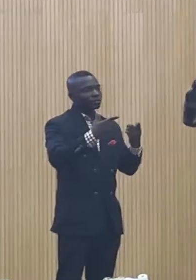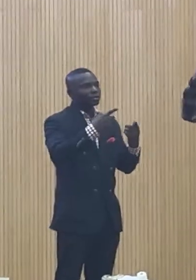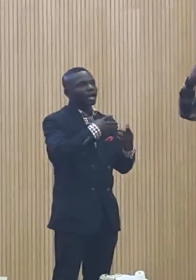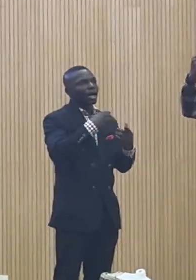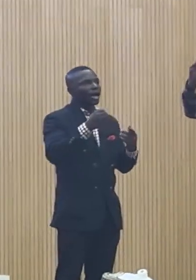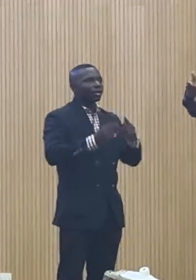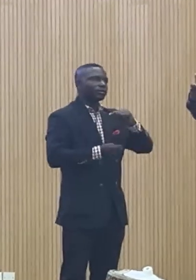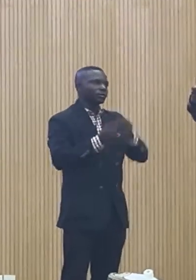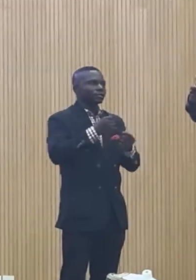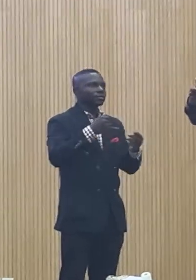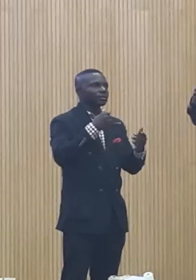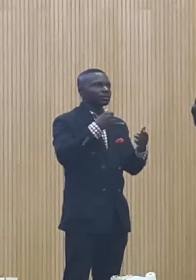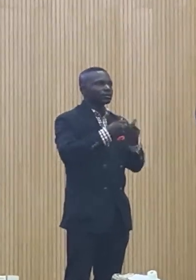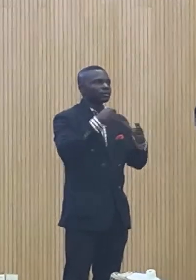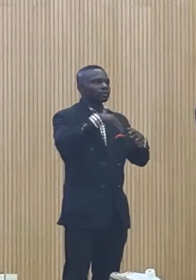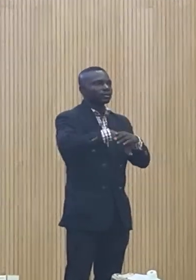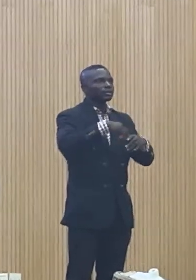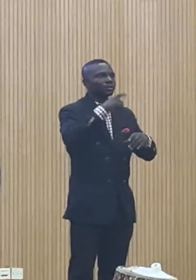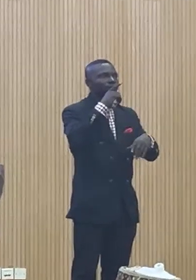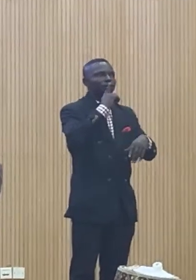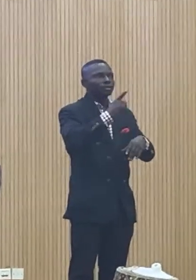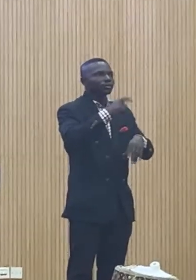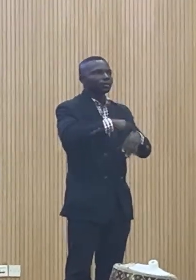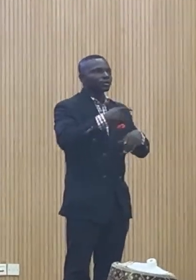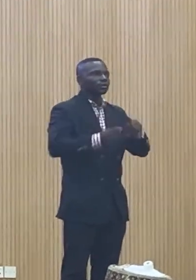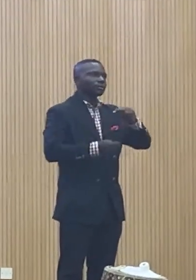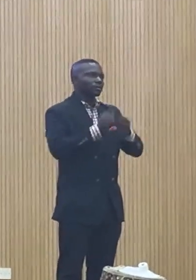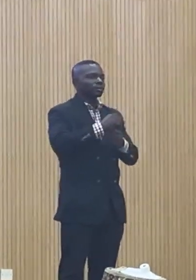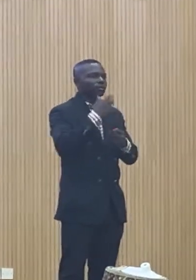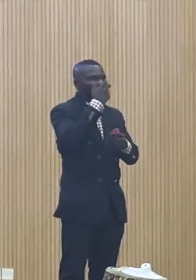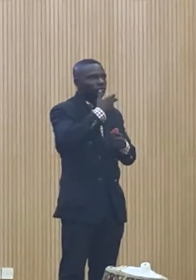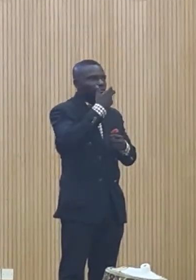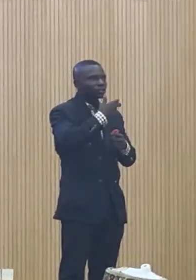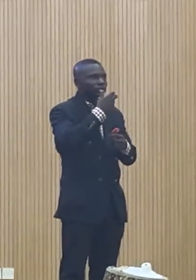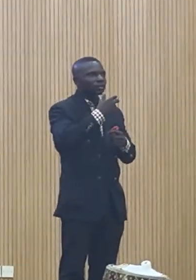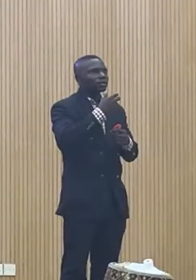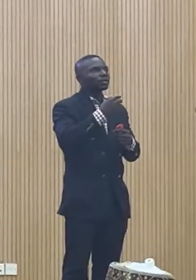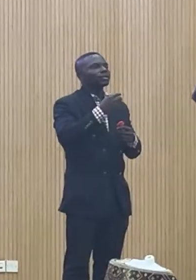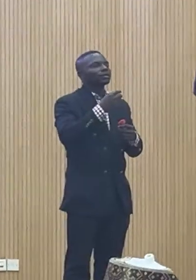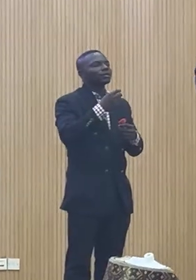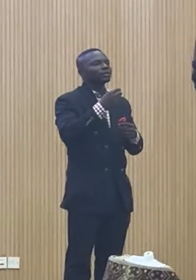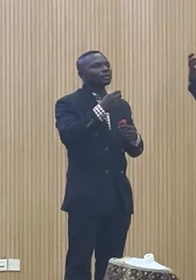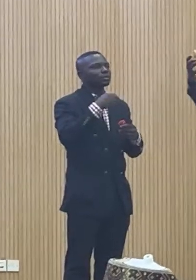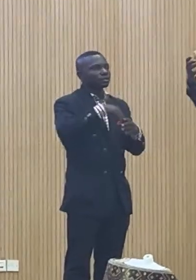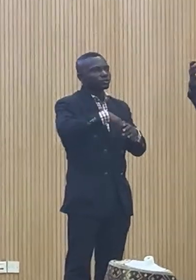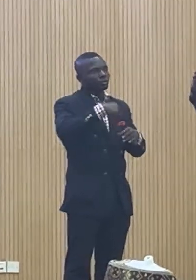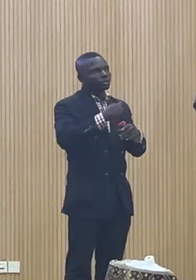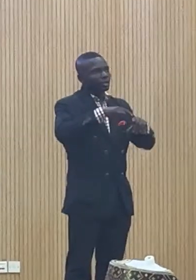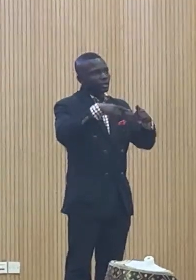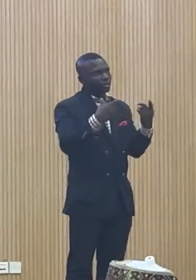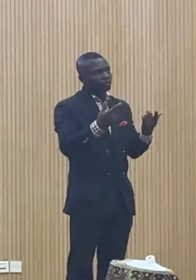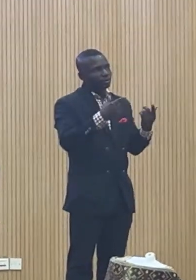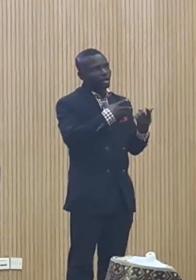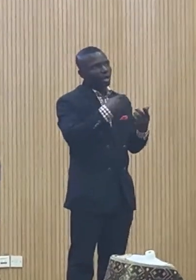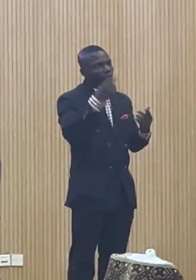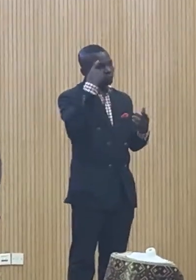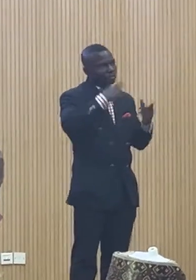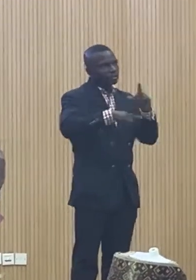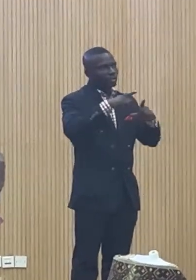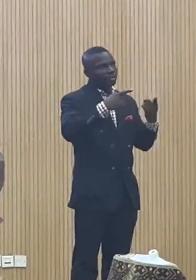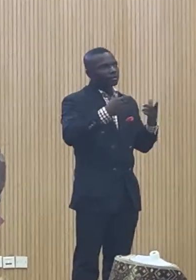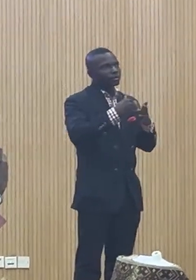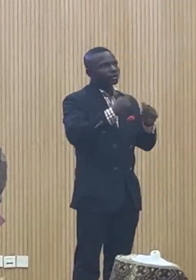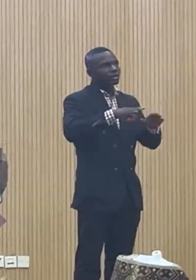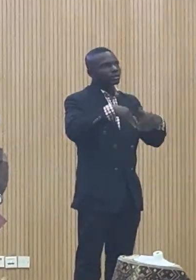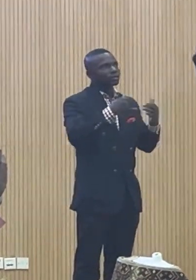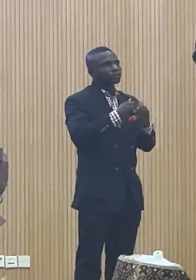and it translates it in real time. It can also translate speech, that's text entered, into other languages. And then for the sign language, it can